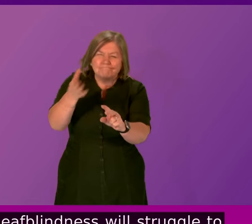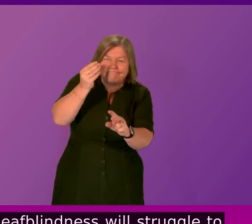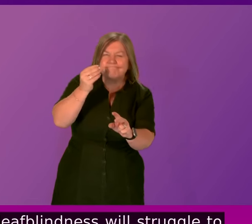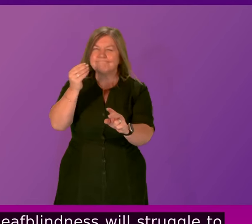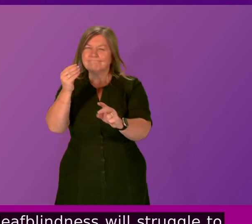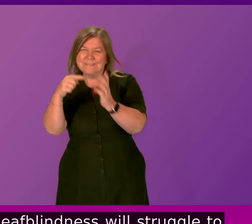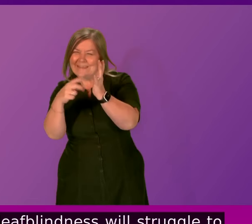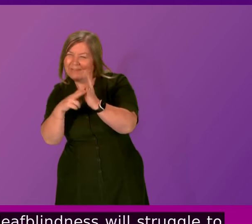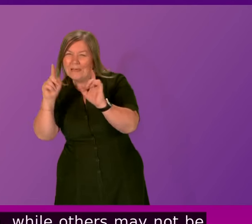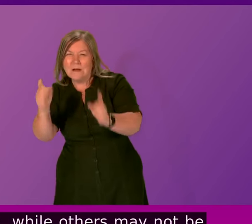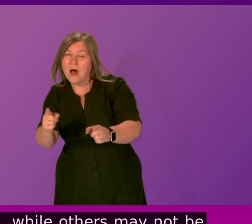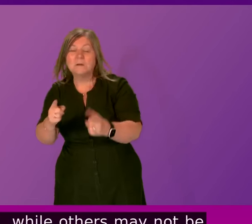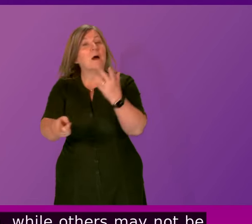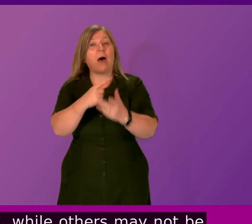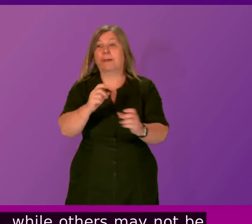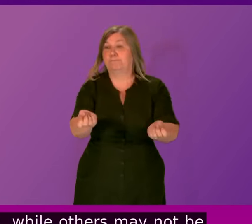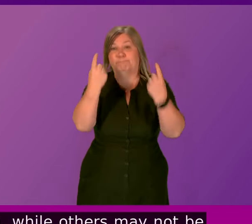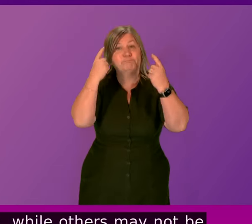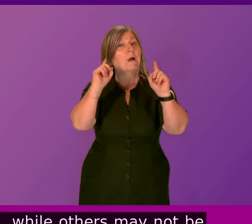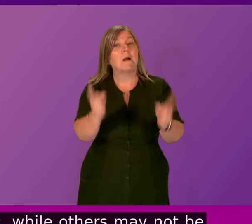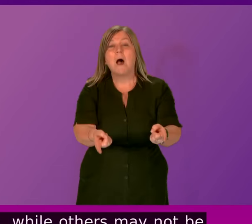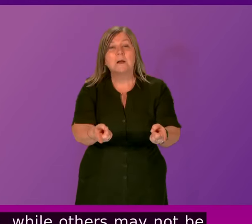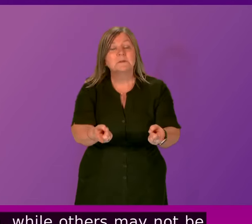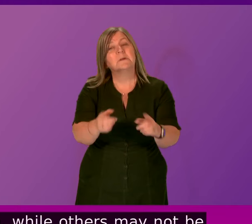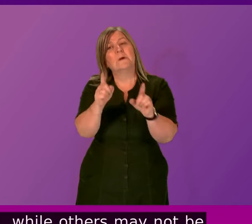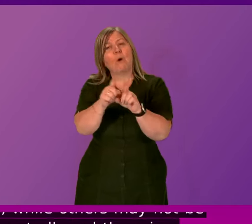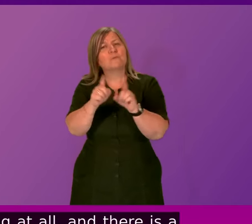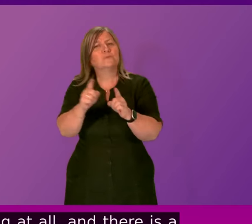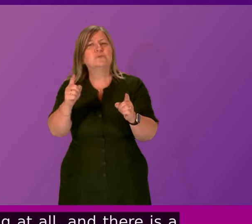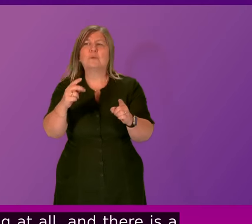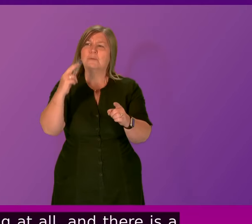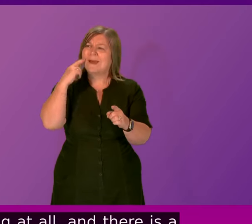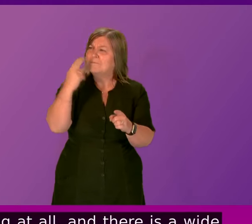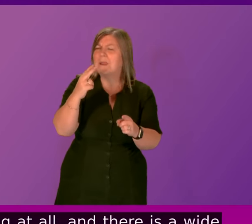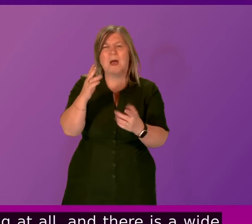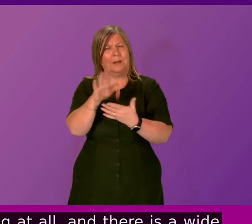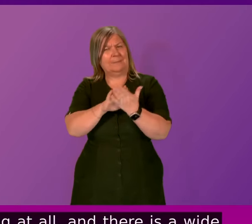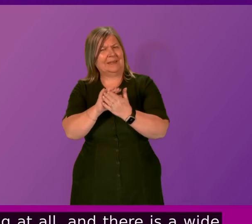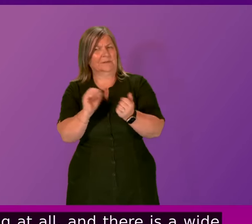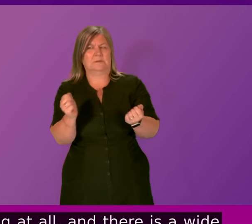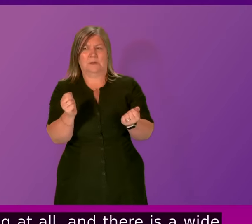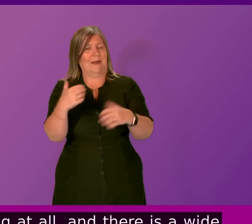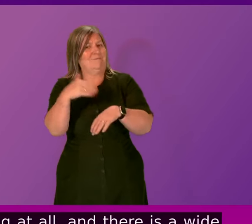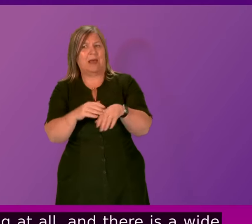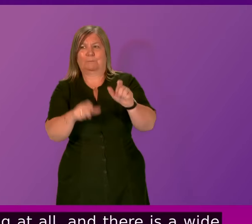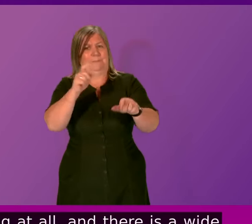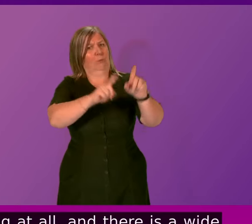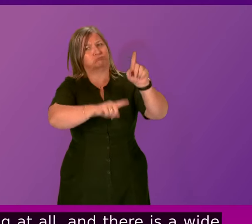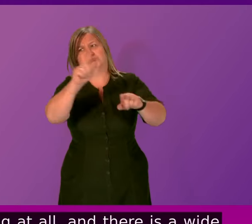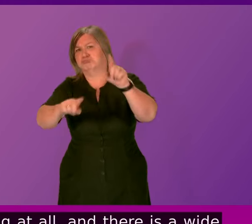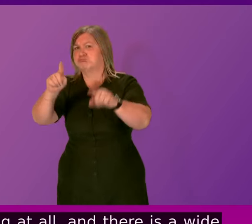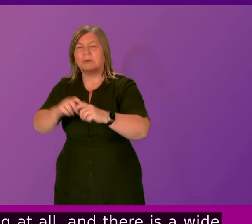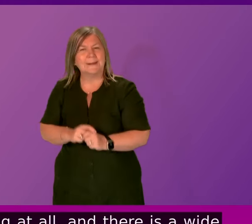hear anything at all. And there's a wide spectrum of dual sensory impairment or loss that affects everyone differently.